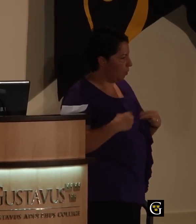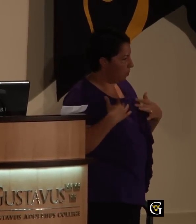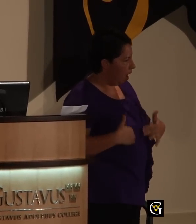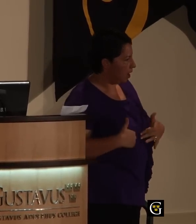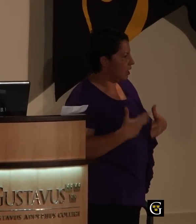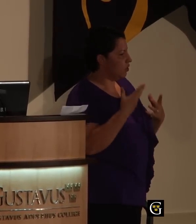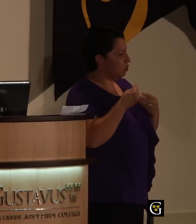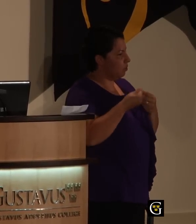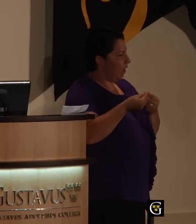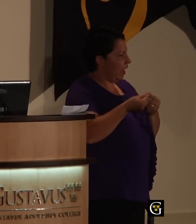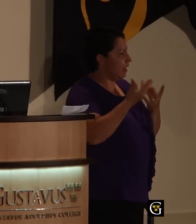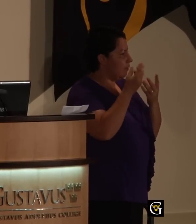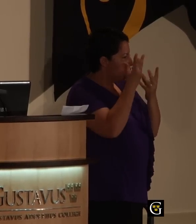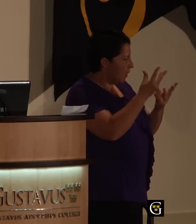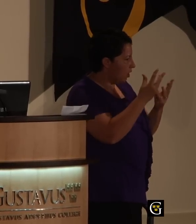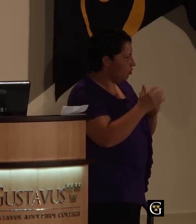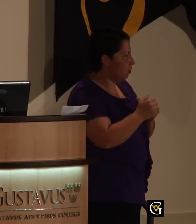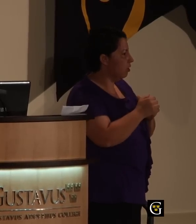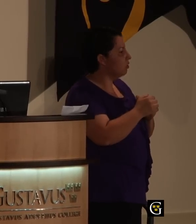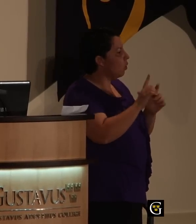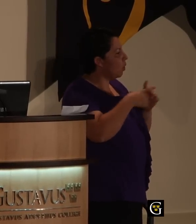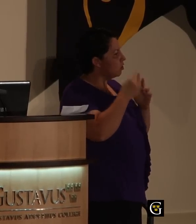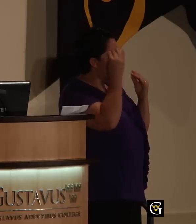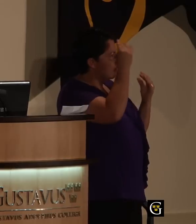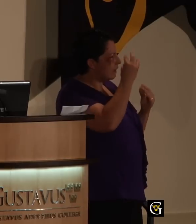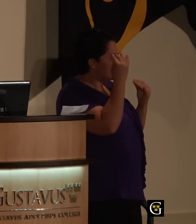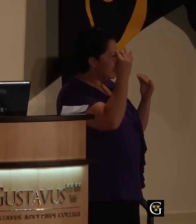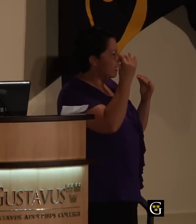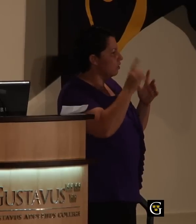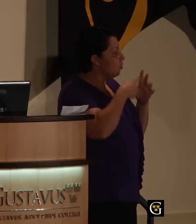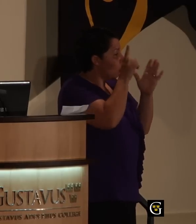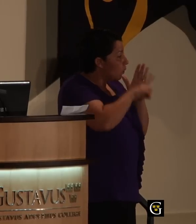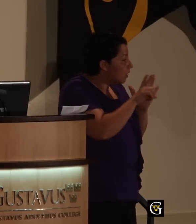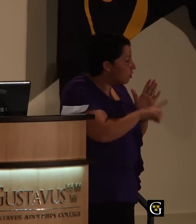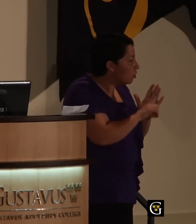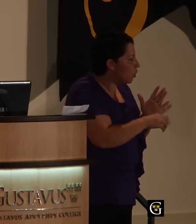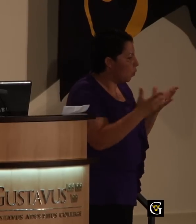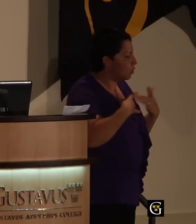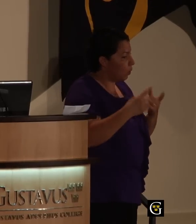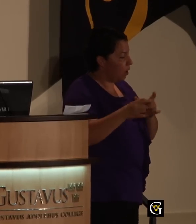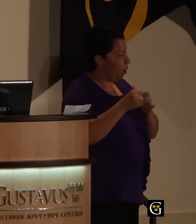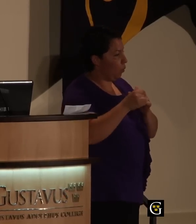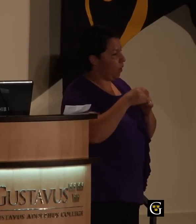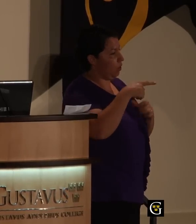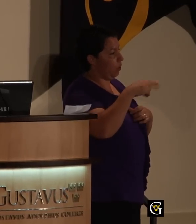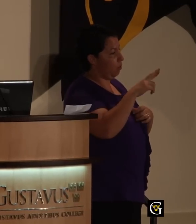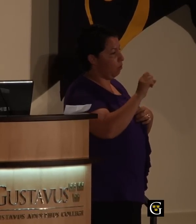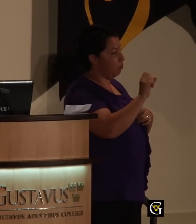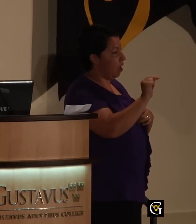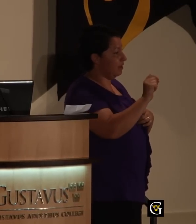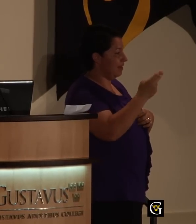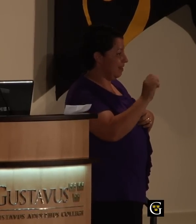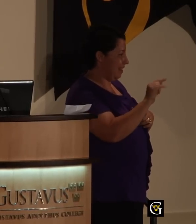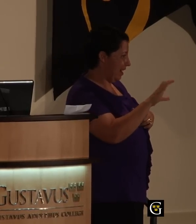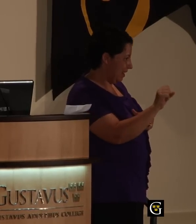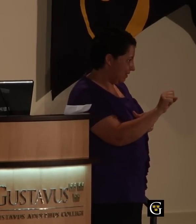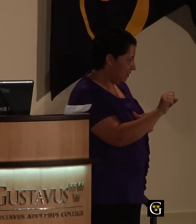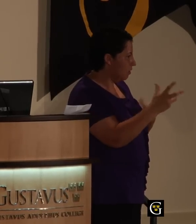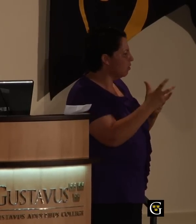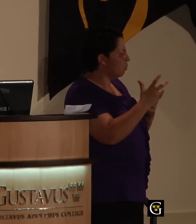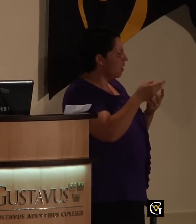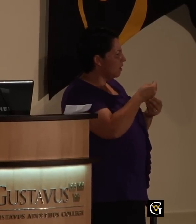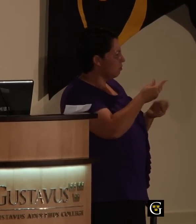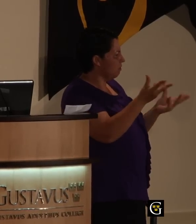my second book, and I started doing research in what's going on in prosthetics. So I want to give you a sense of what can be done